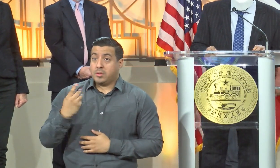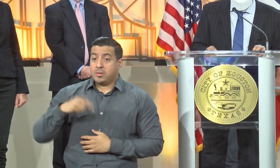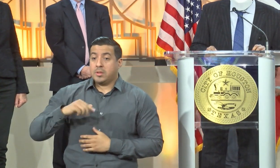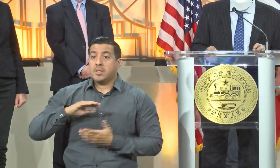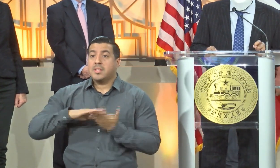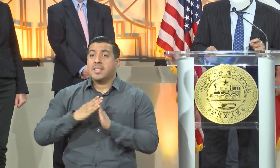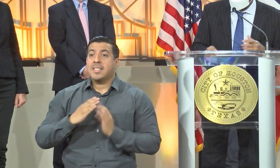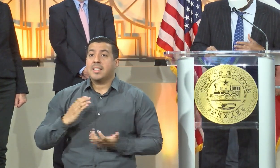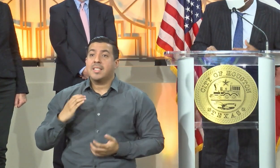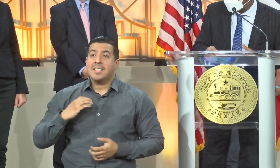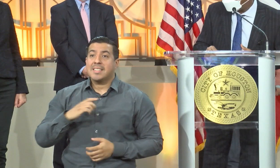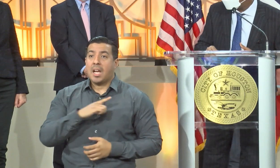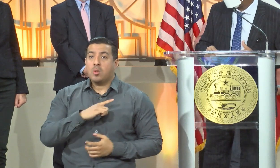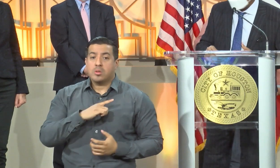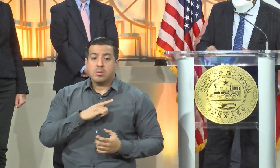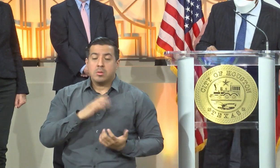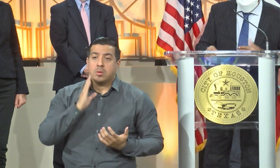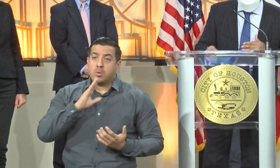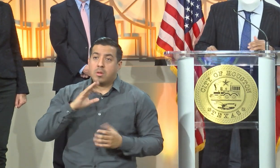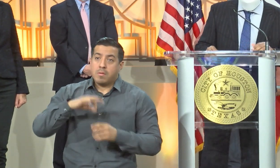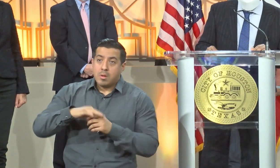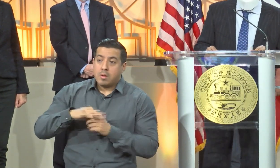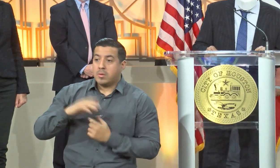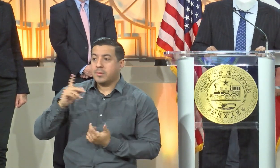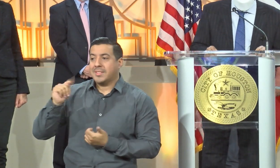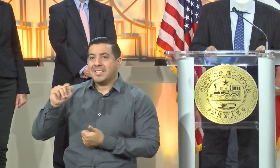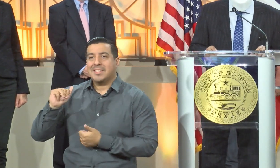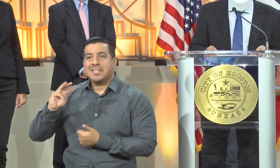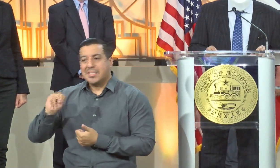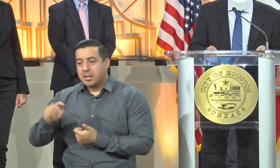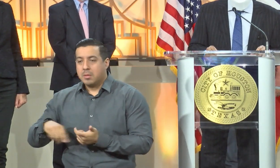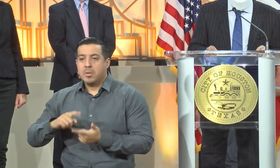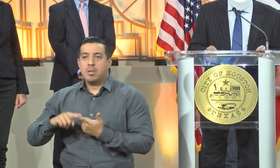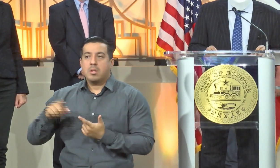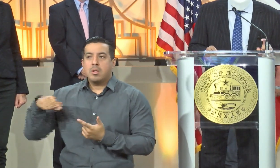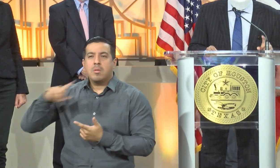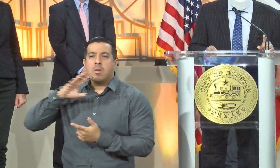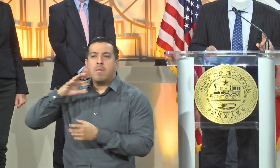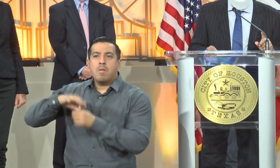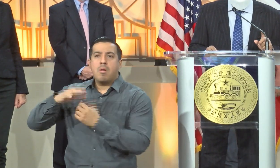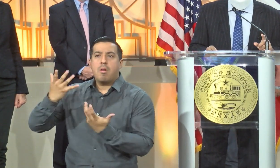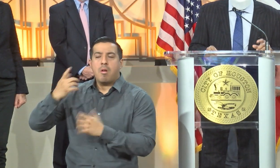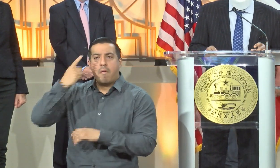vote, Councilmember Cisneros, Mayor Pro Tem, on